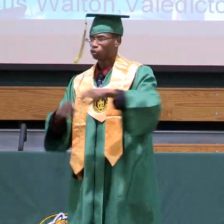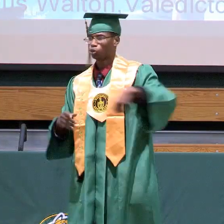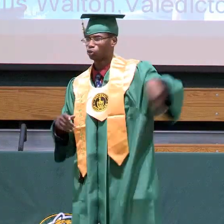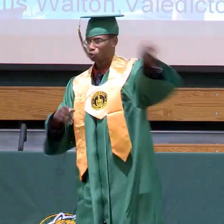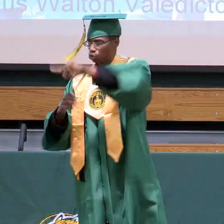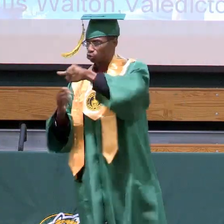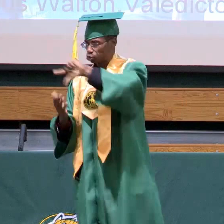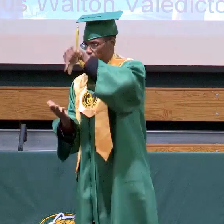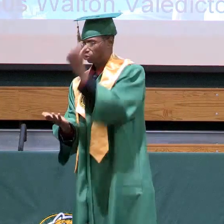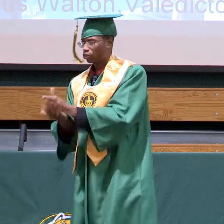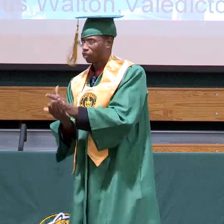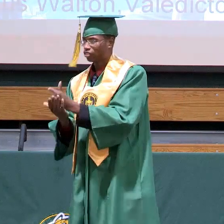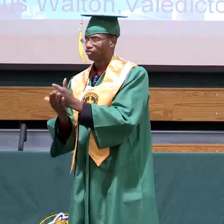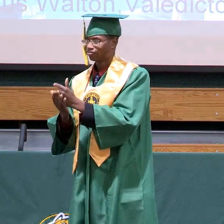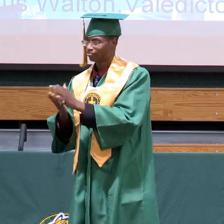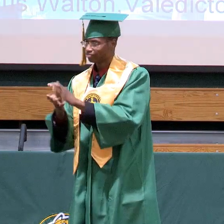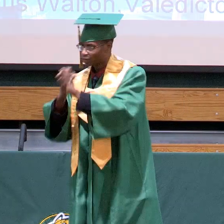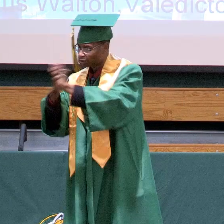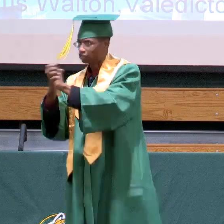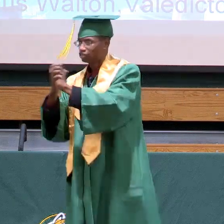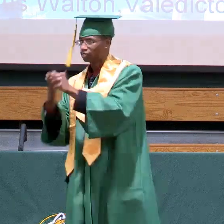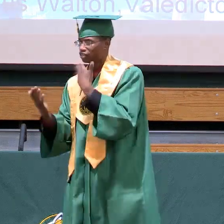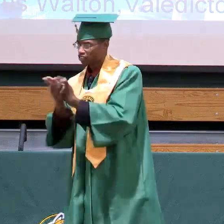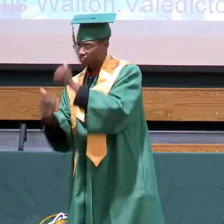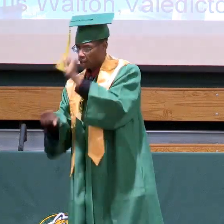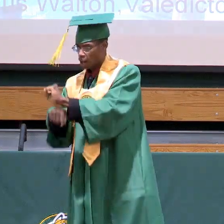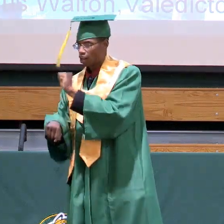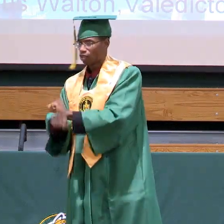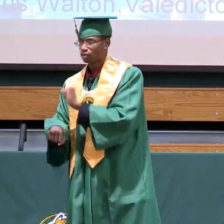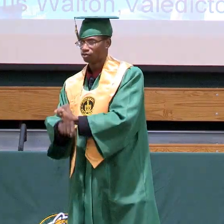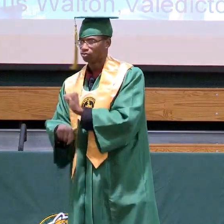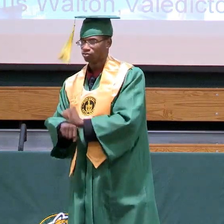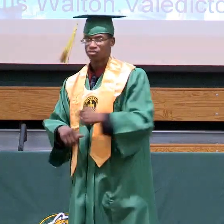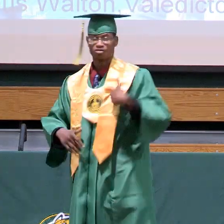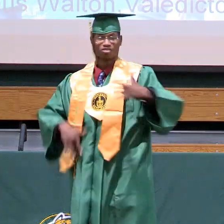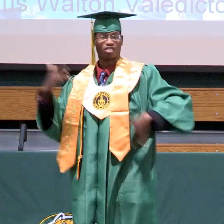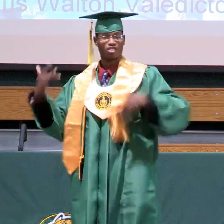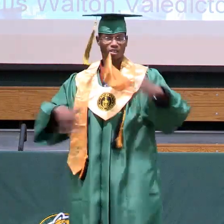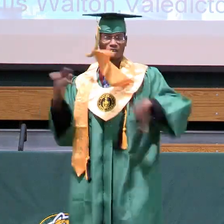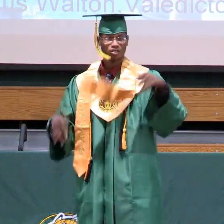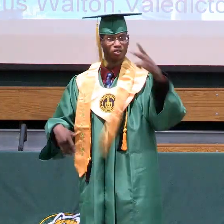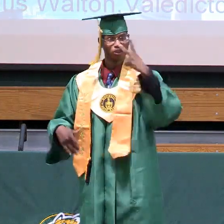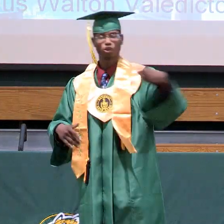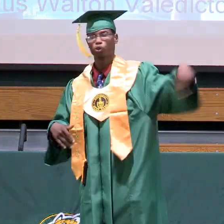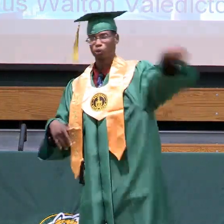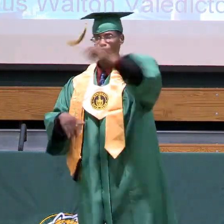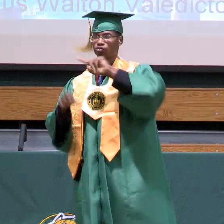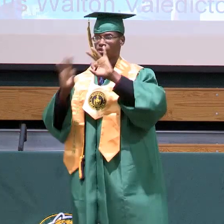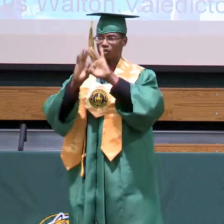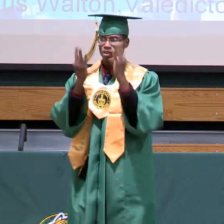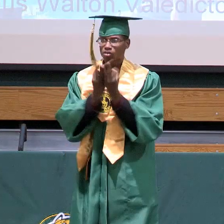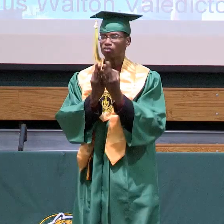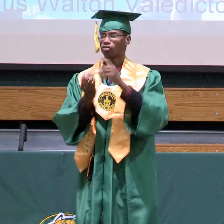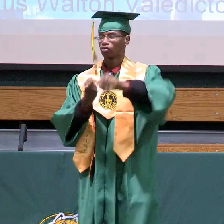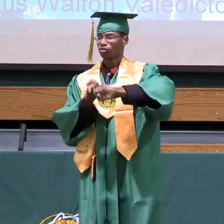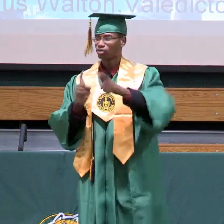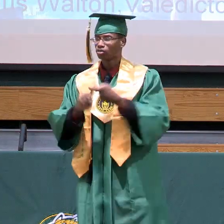I would like to congratulate the seniors who are graduating today. Great job. I'm thrilled to see everybody here, all